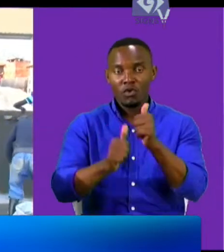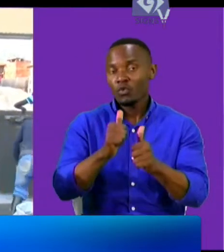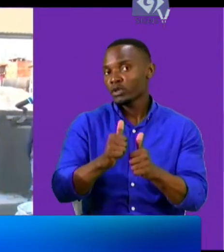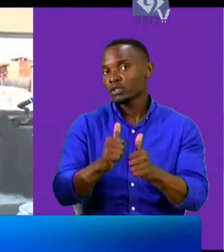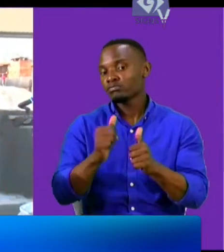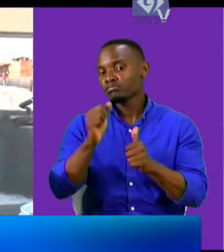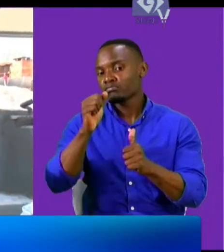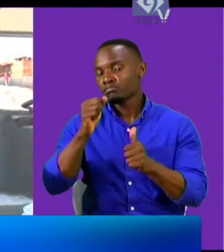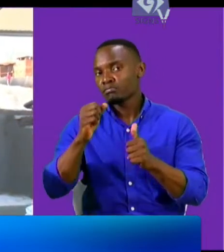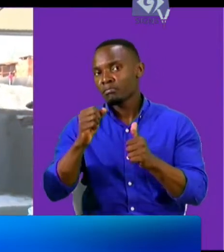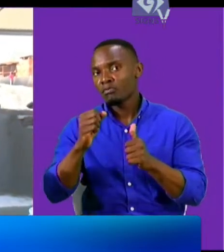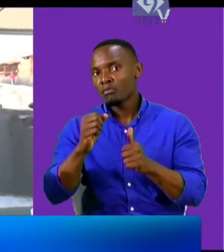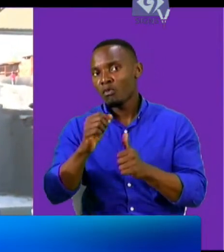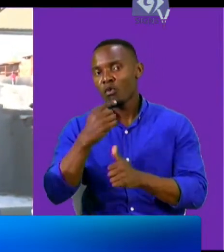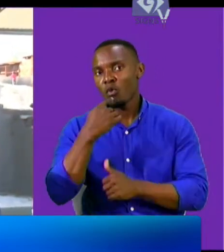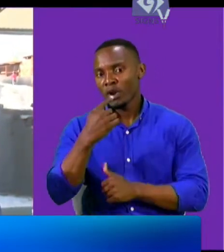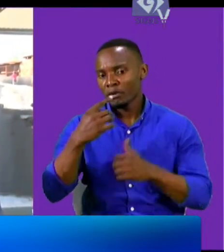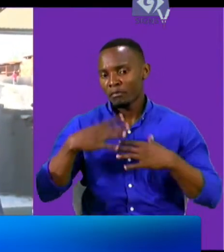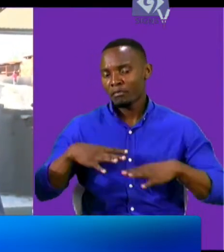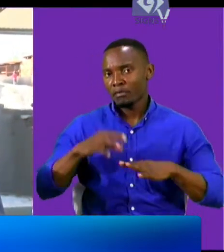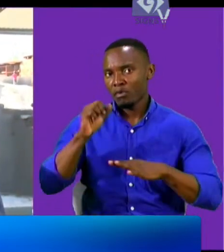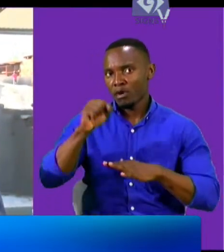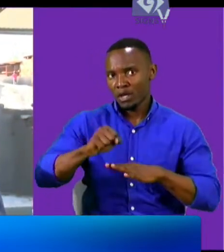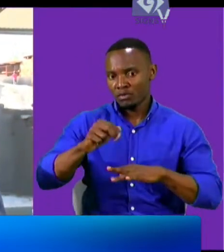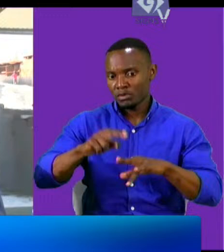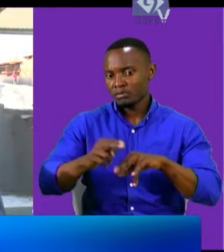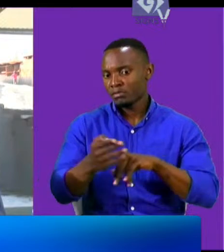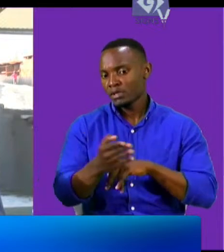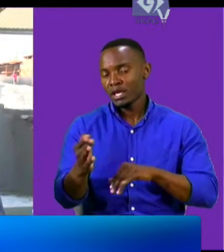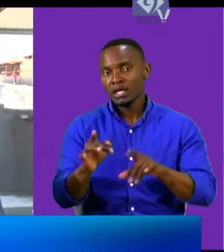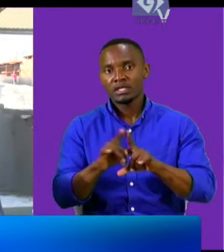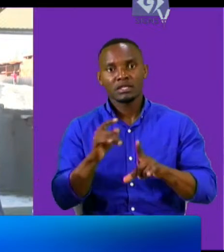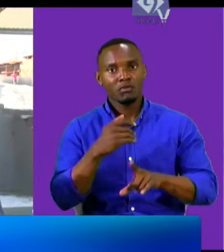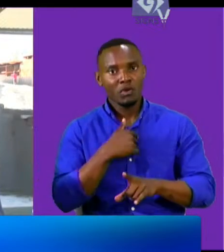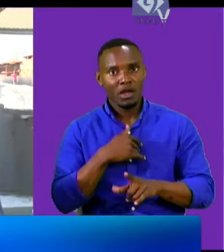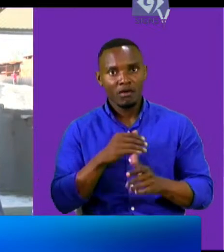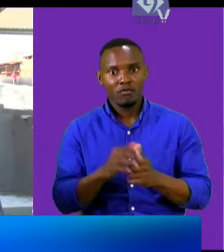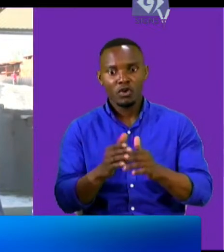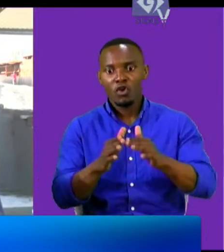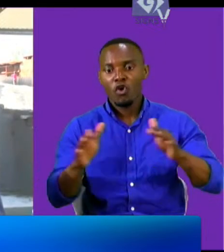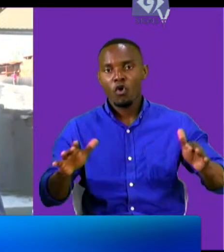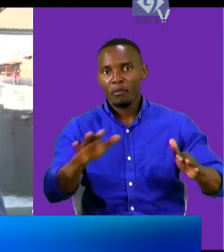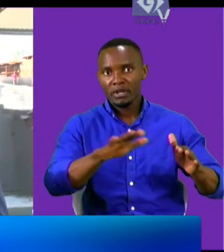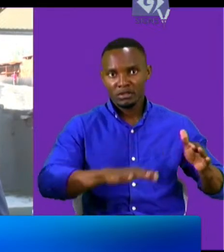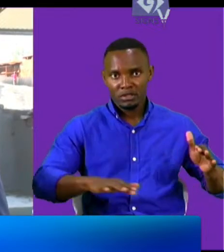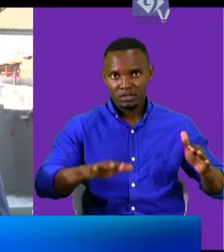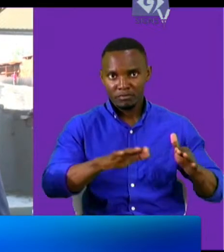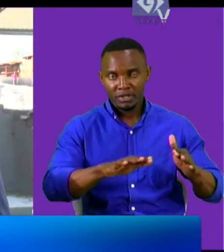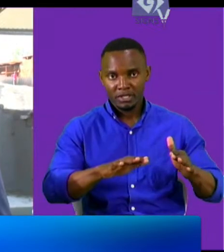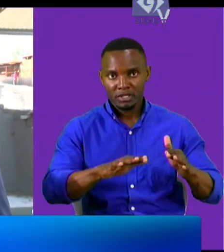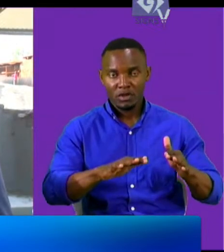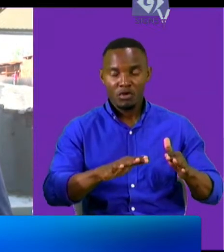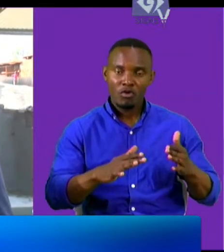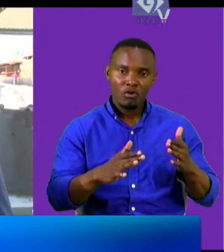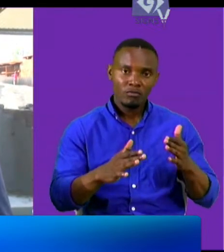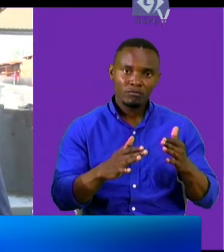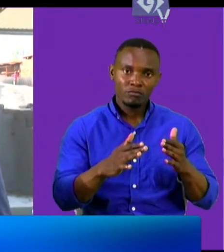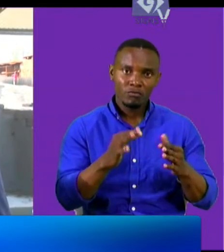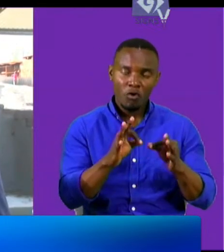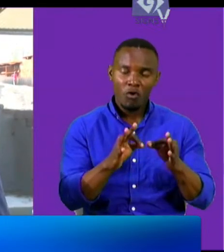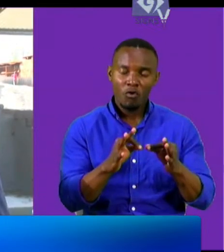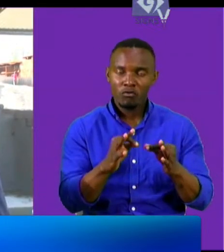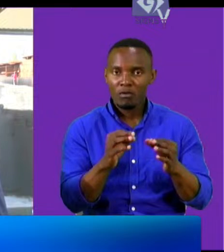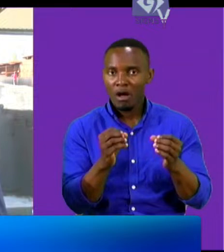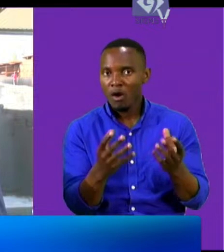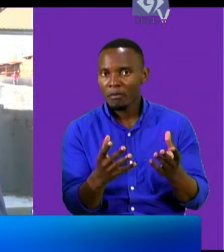people. So we expect, and also we have open air, which has also a capacity of about 150 people. Apart from